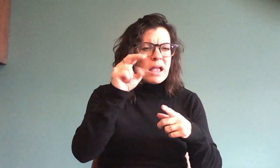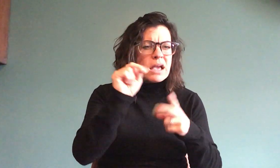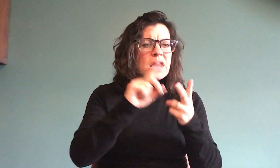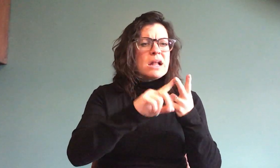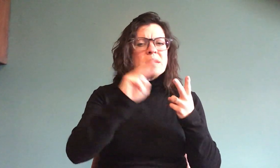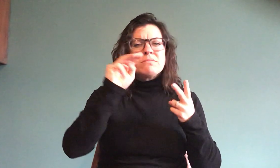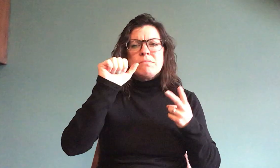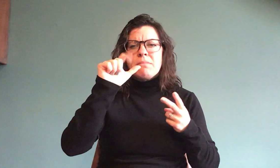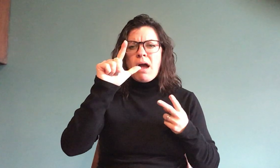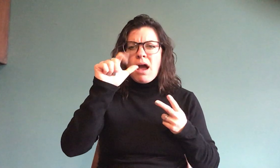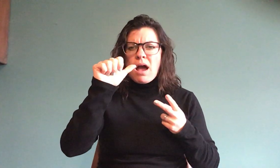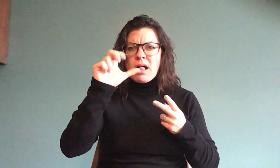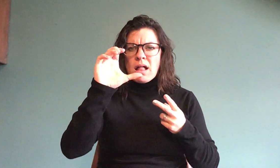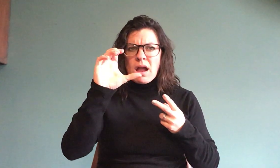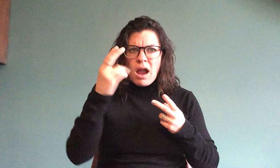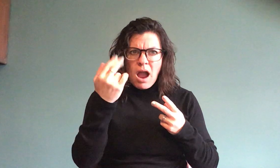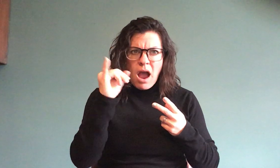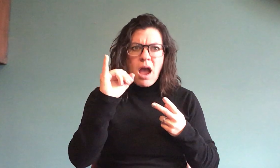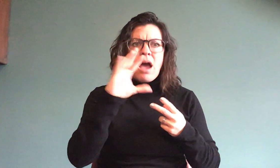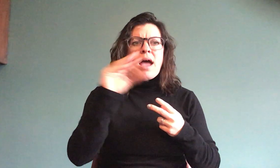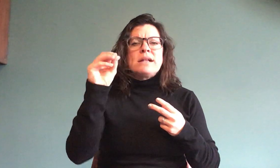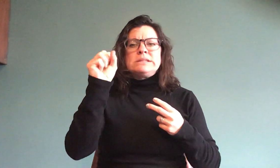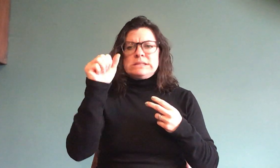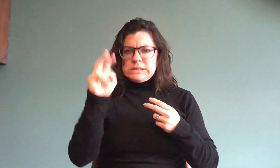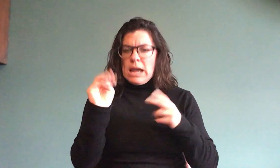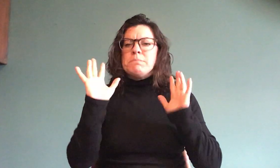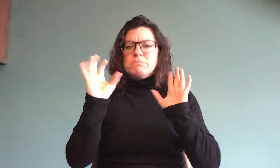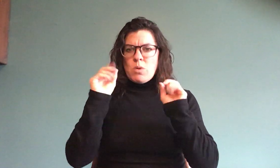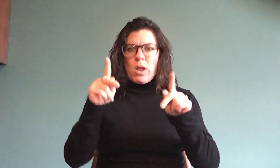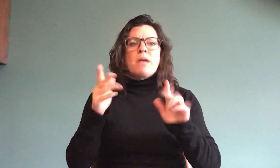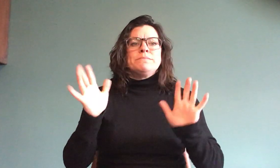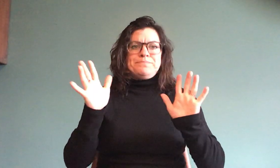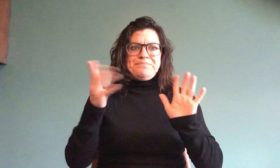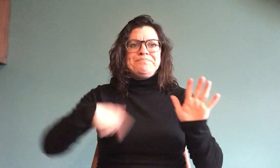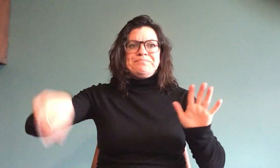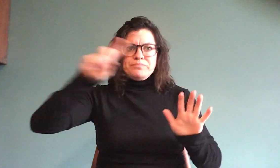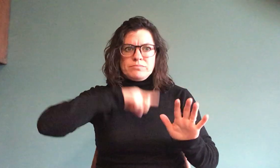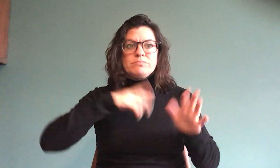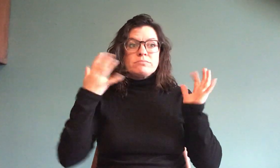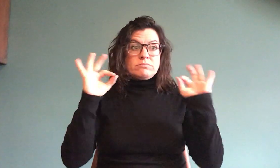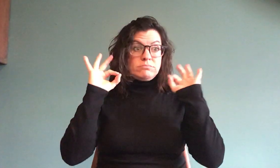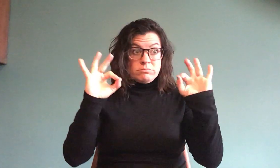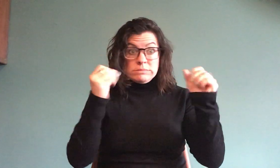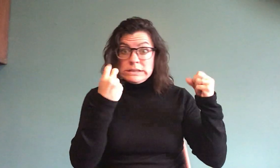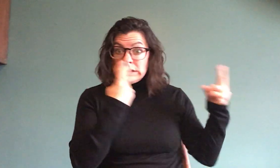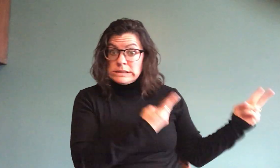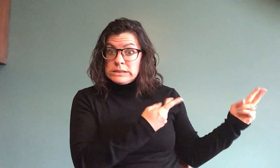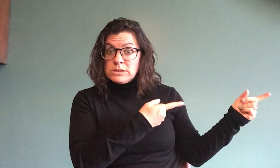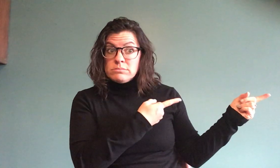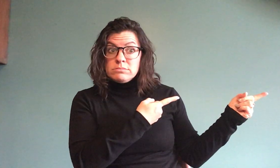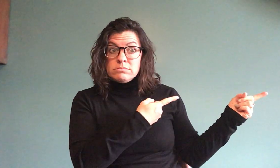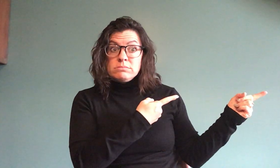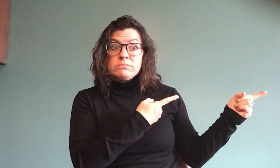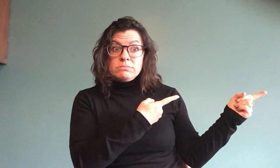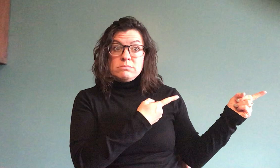we're right here. Okay. We finished up here yesterday, did we? Stairways and maintenance, stairways and housekeeping,